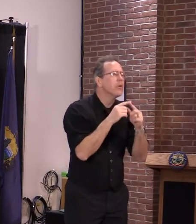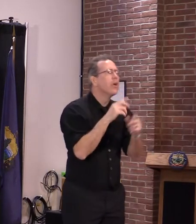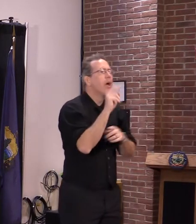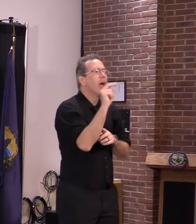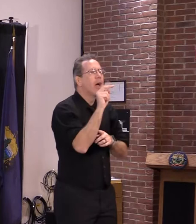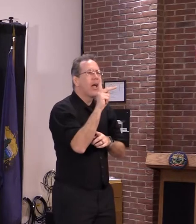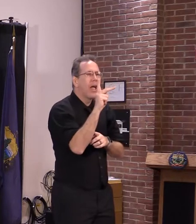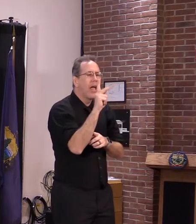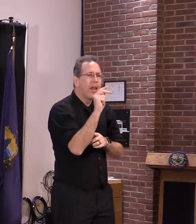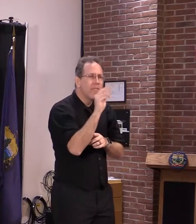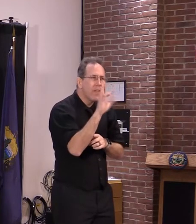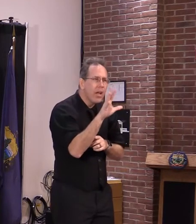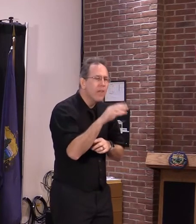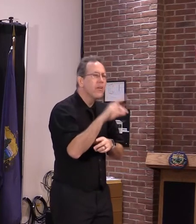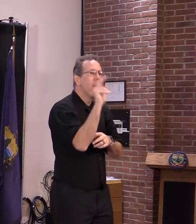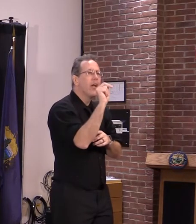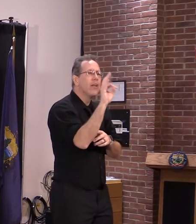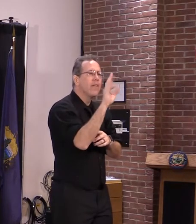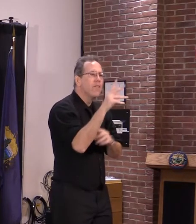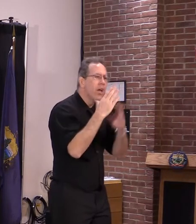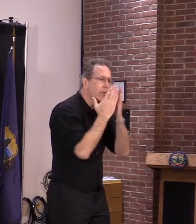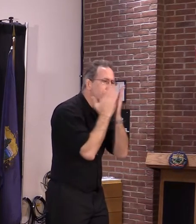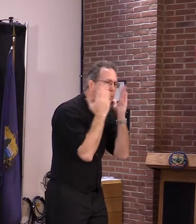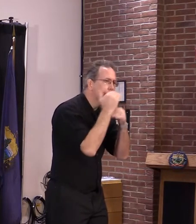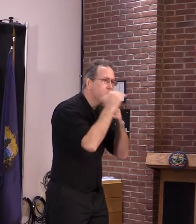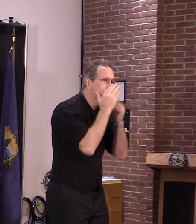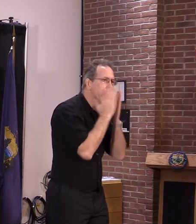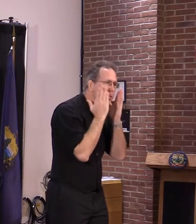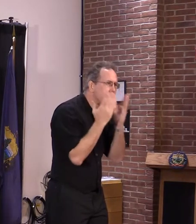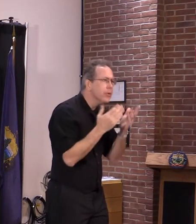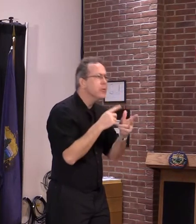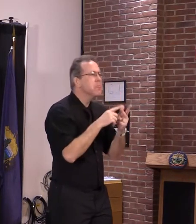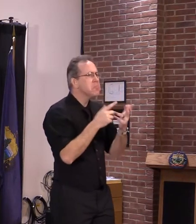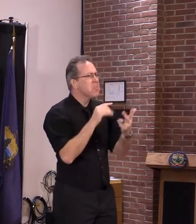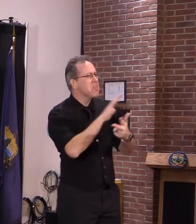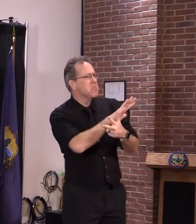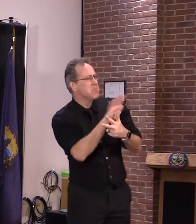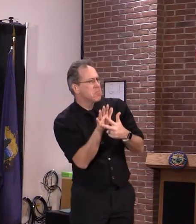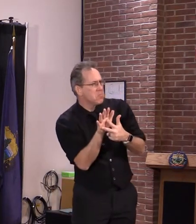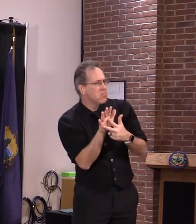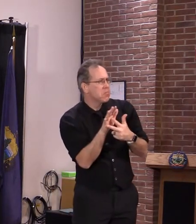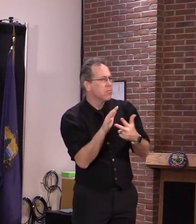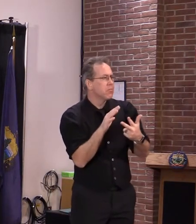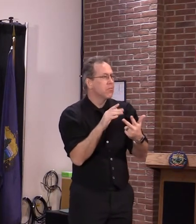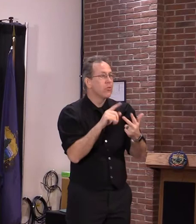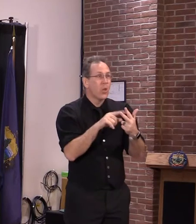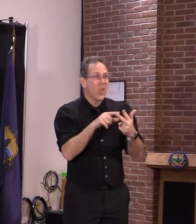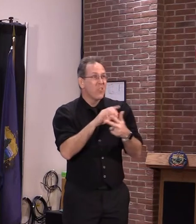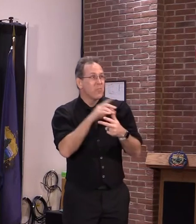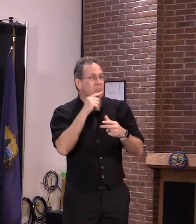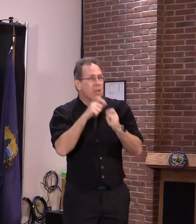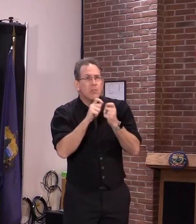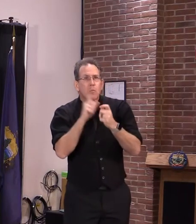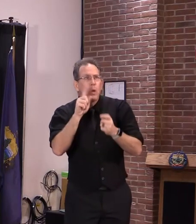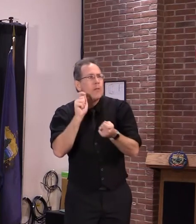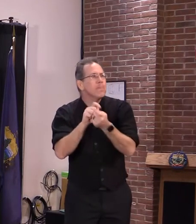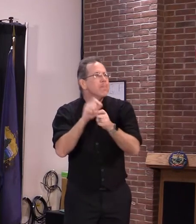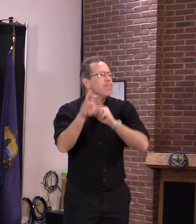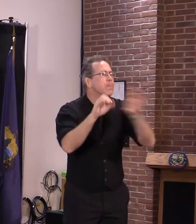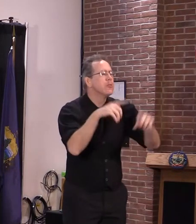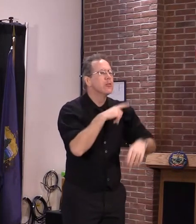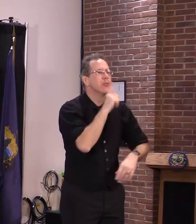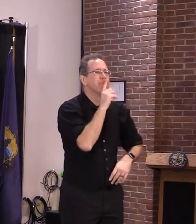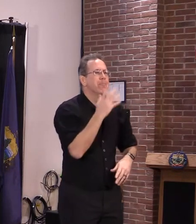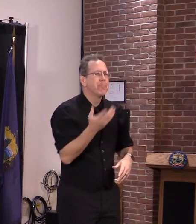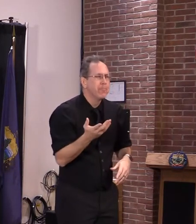another 500,000 medical grade N95s, which would not be distributed publicly. I just note that they exist. Those are for medical